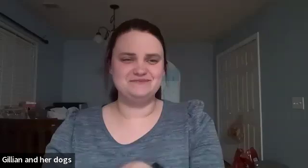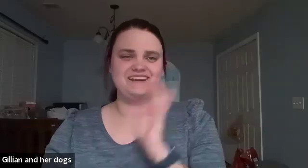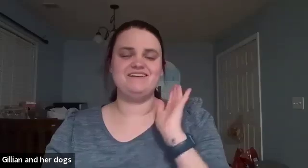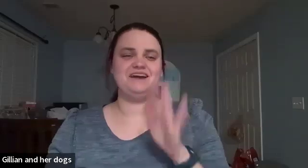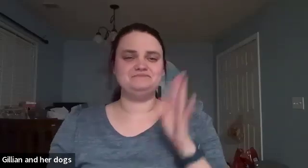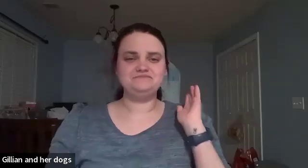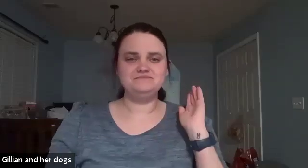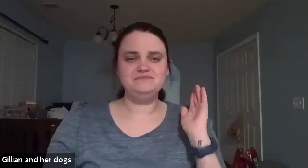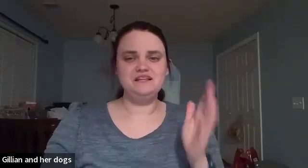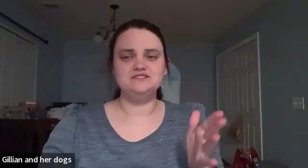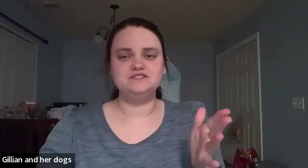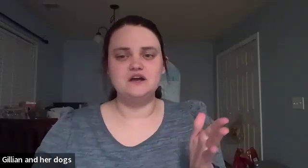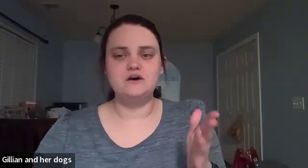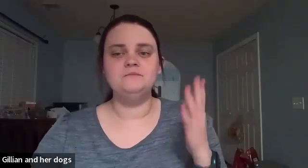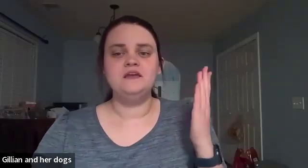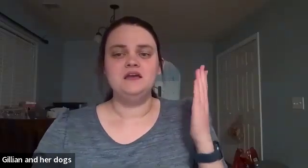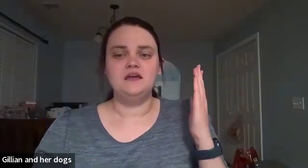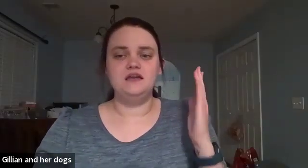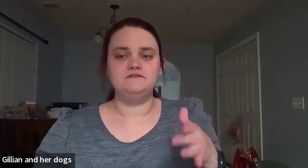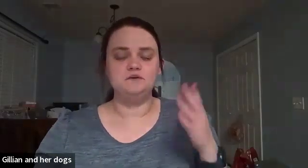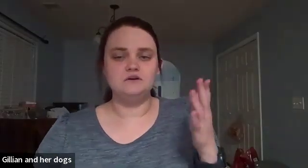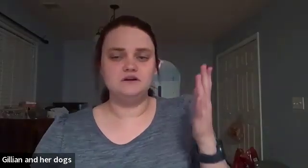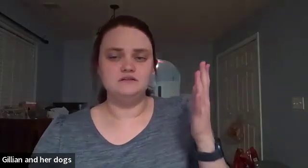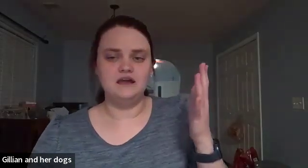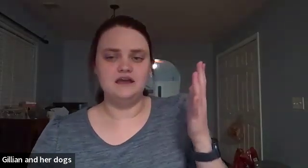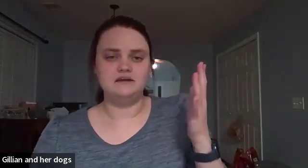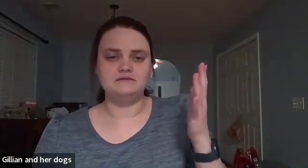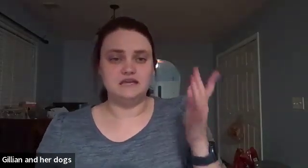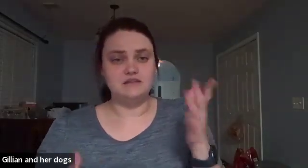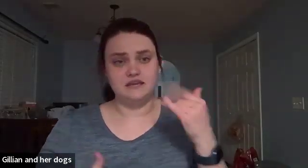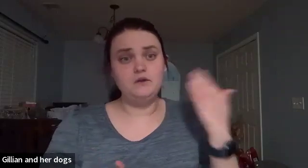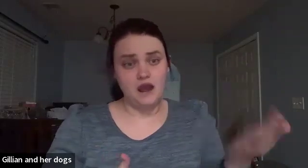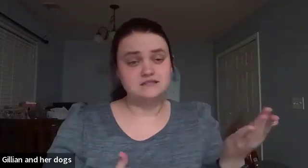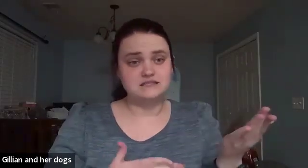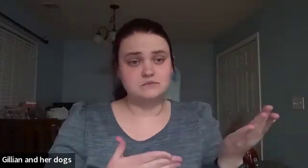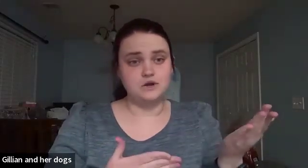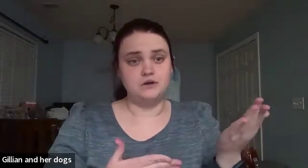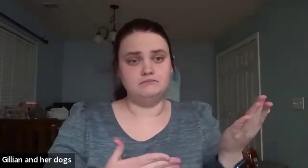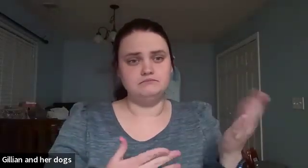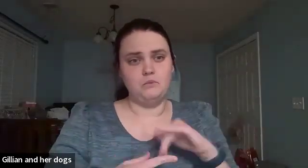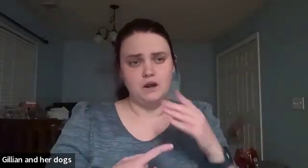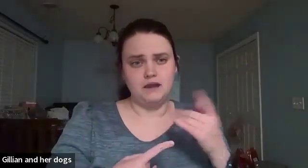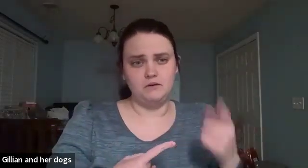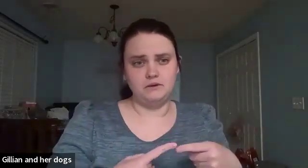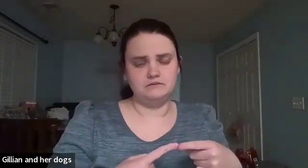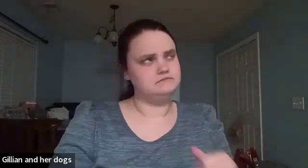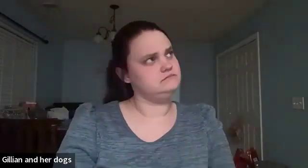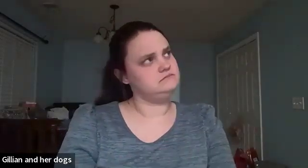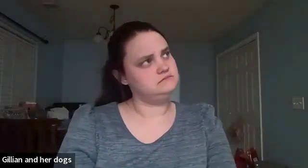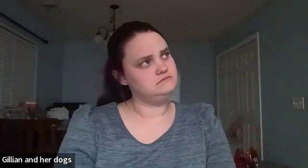you mean now. Okay. So if you were like, if you're asking someone, what about which?